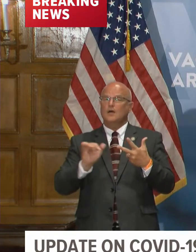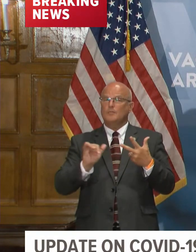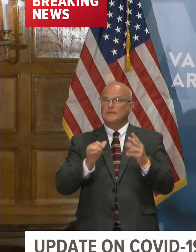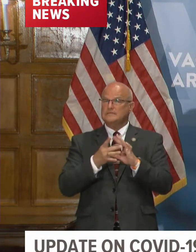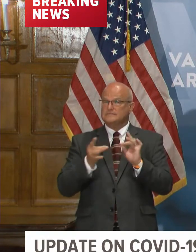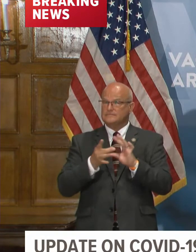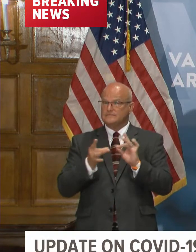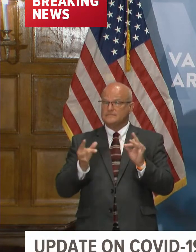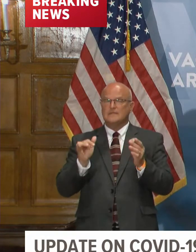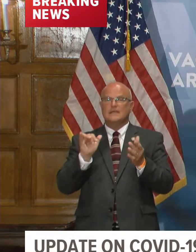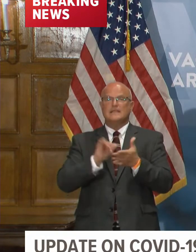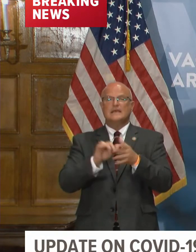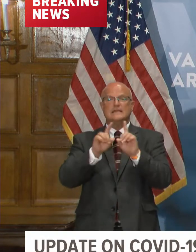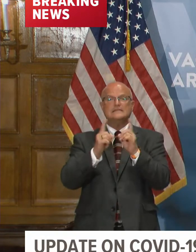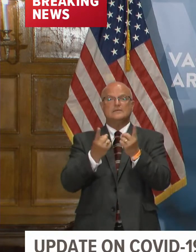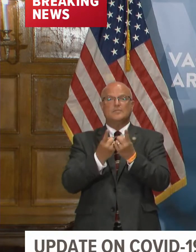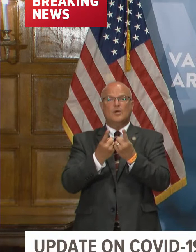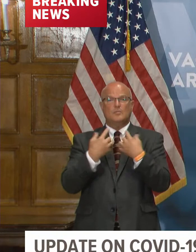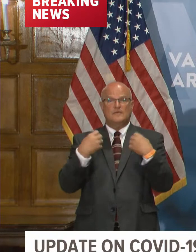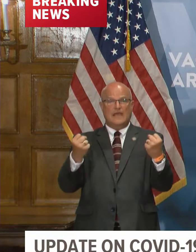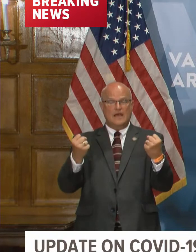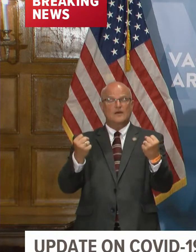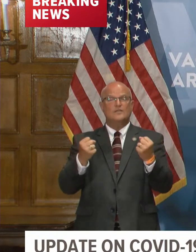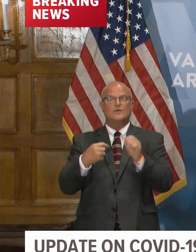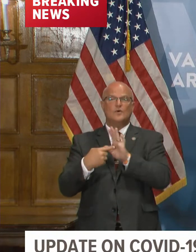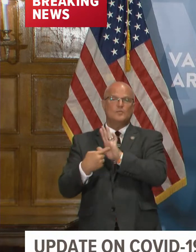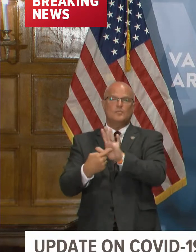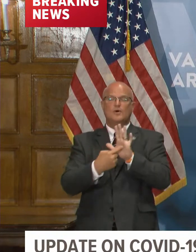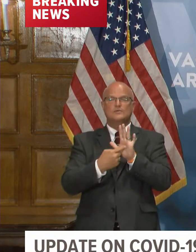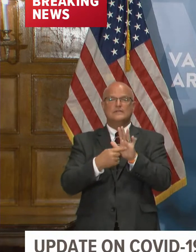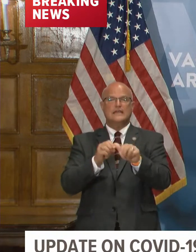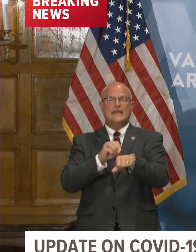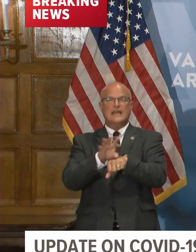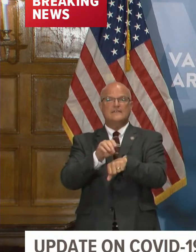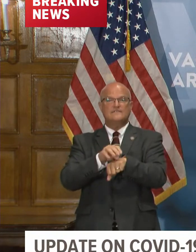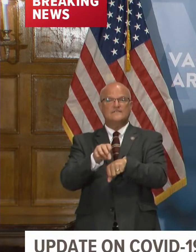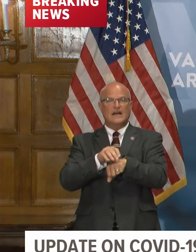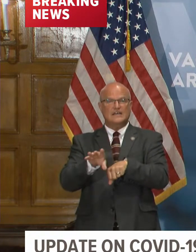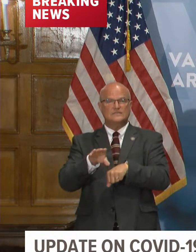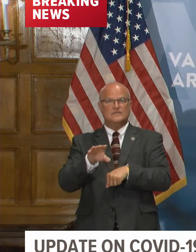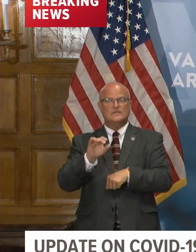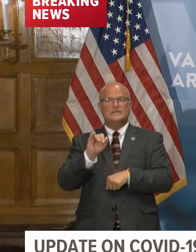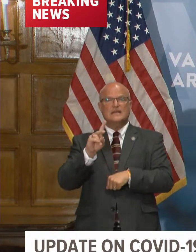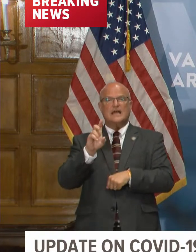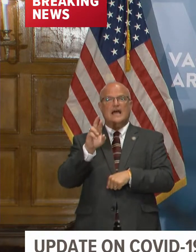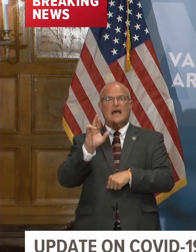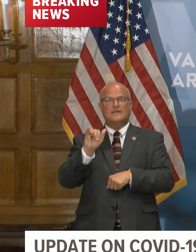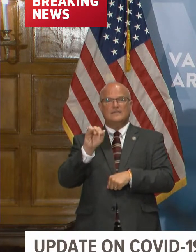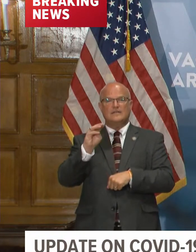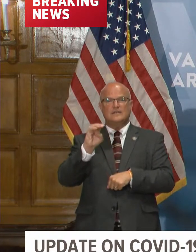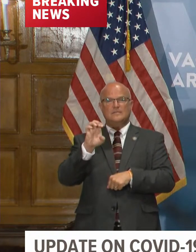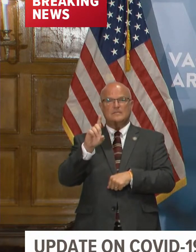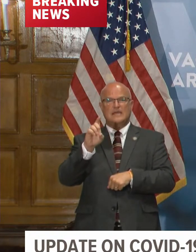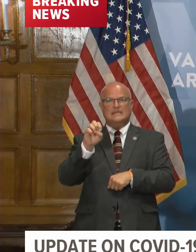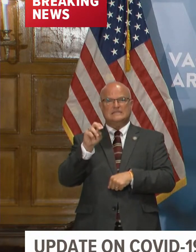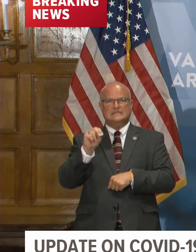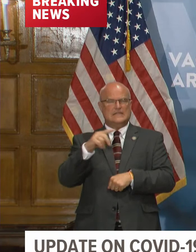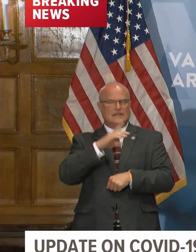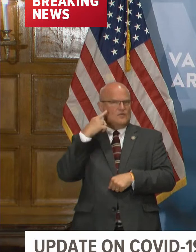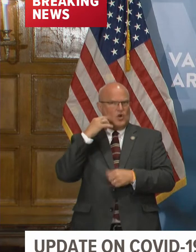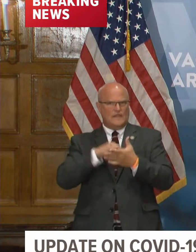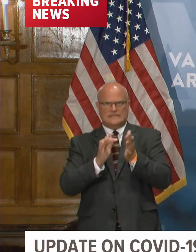today that the Department of Health will be posting an advisory on ivermectin. I had never heard